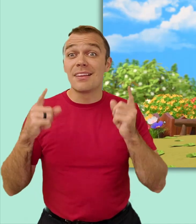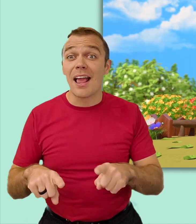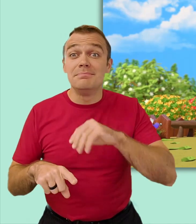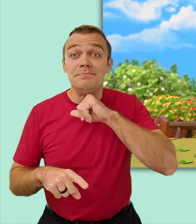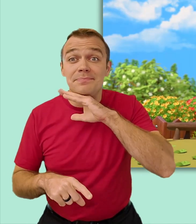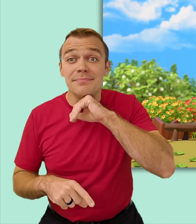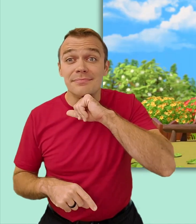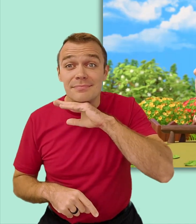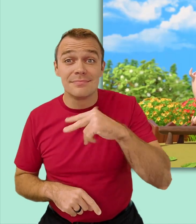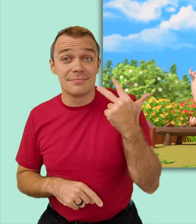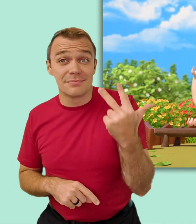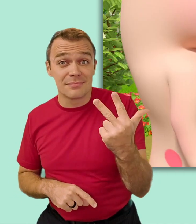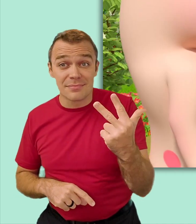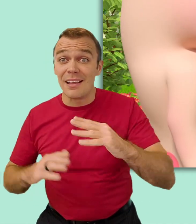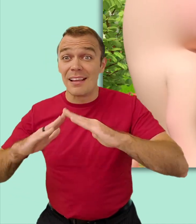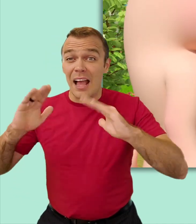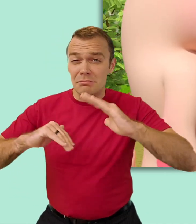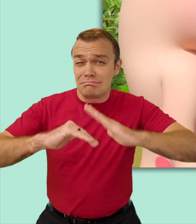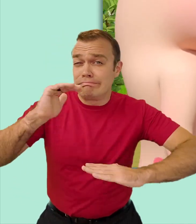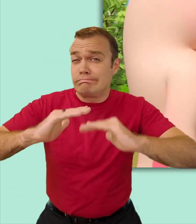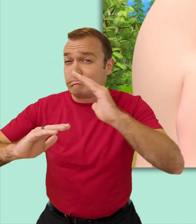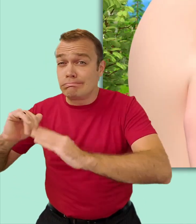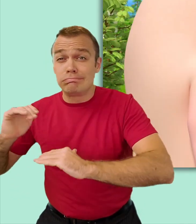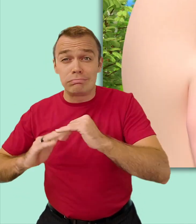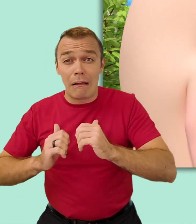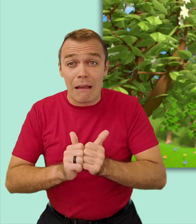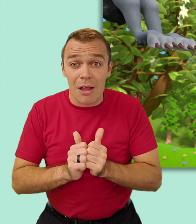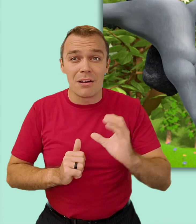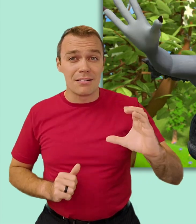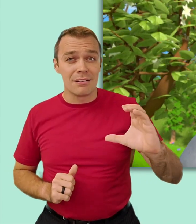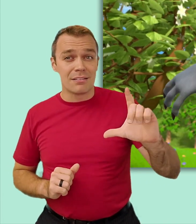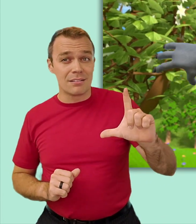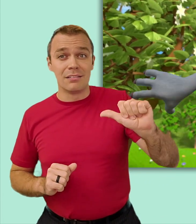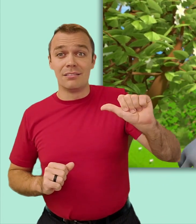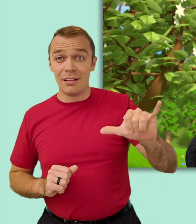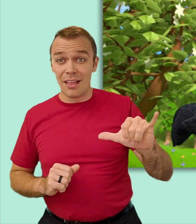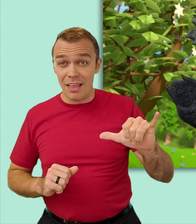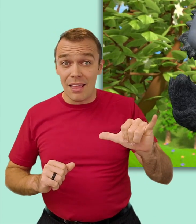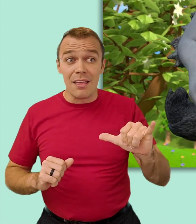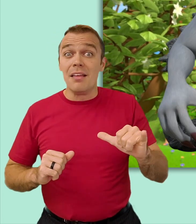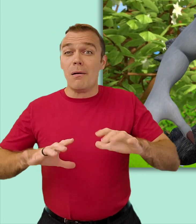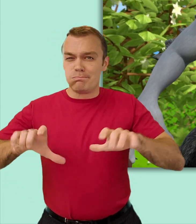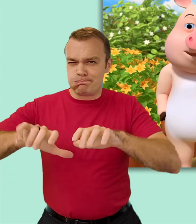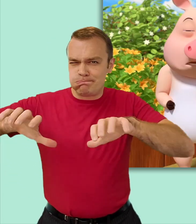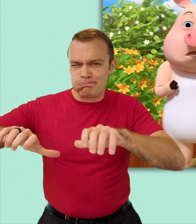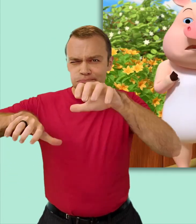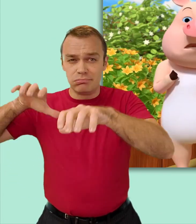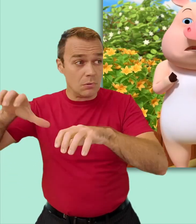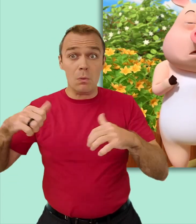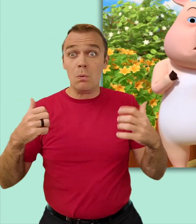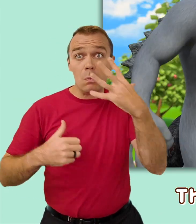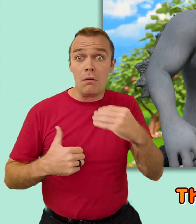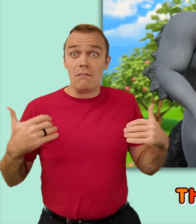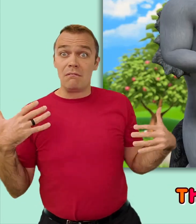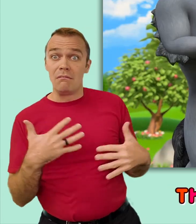Three little piggies made their houses out of clay, hoping to ward off the bad wolf. Oh